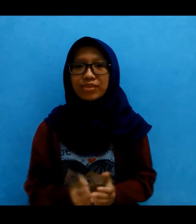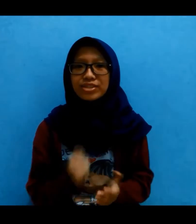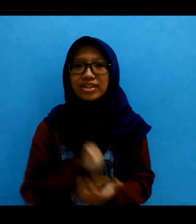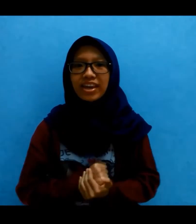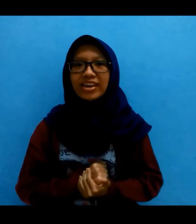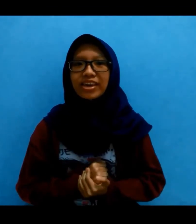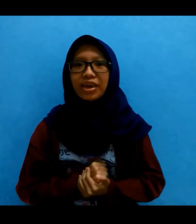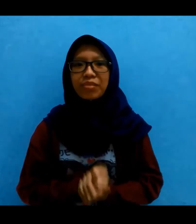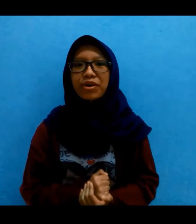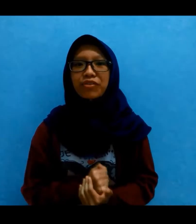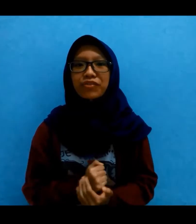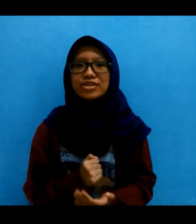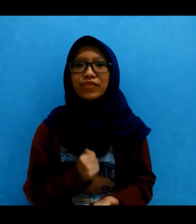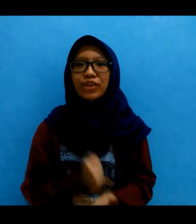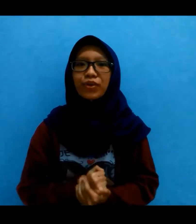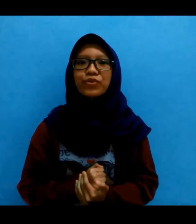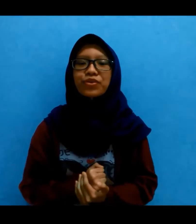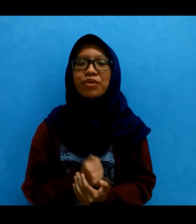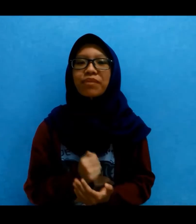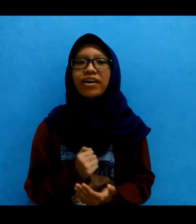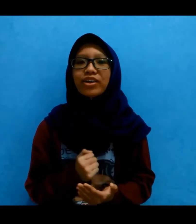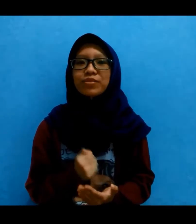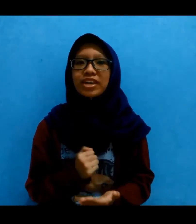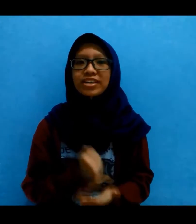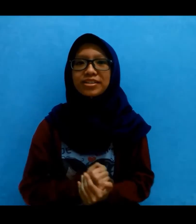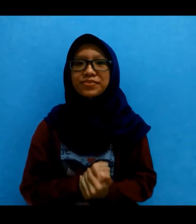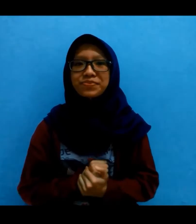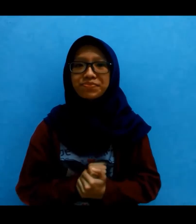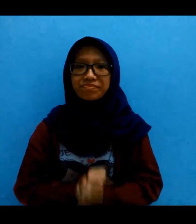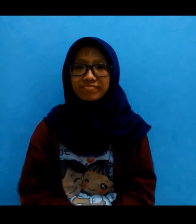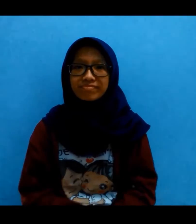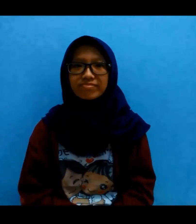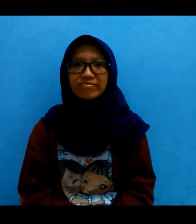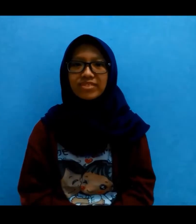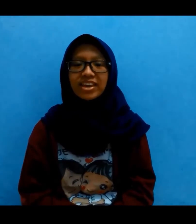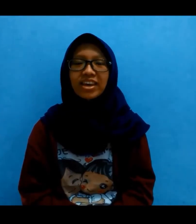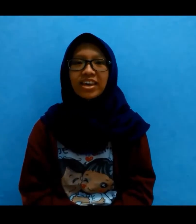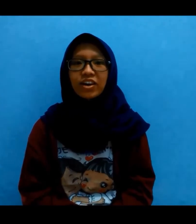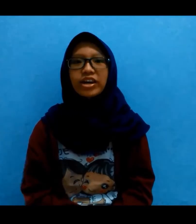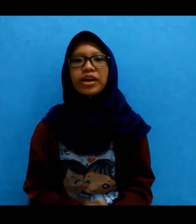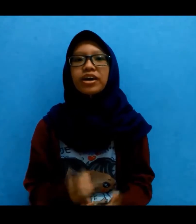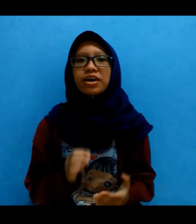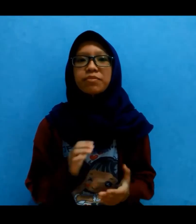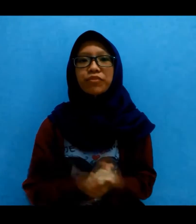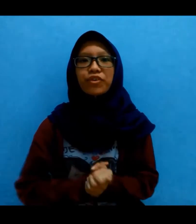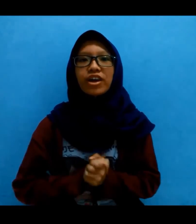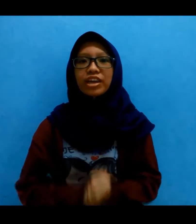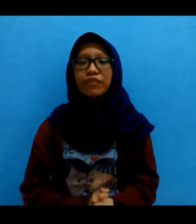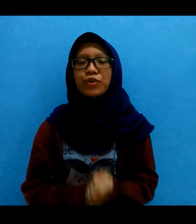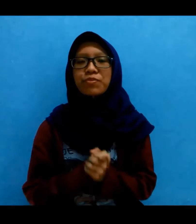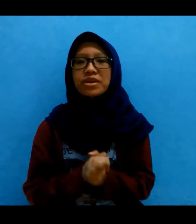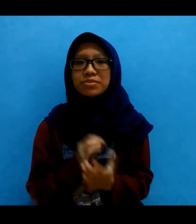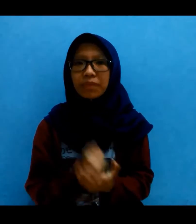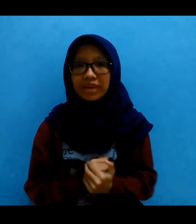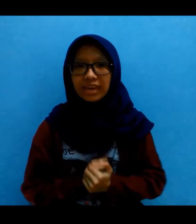welcome you today in my first video on my YouTube channel. Okay, before I give you my